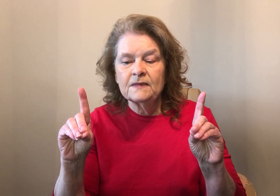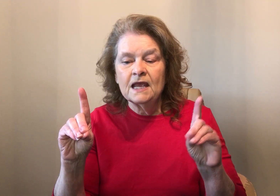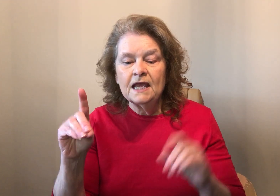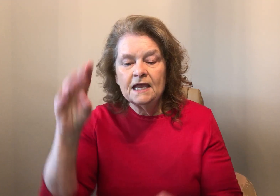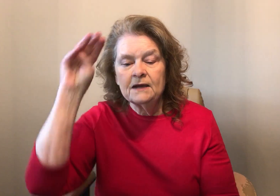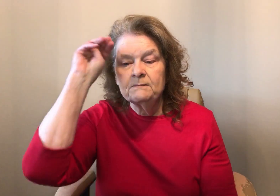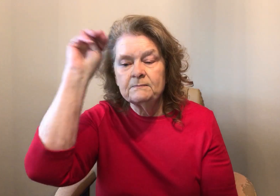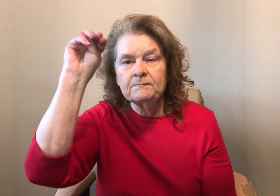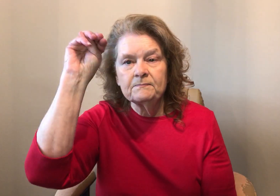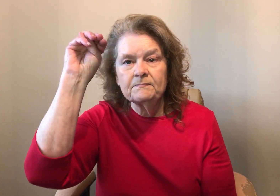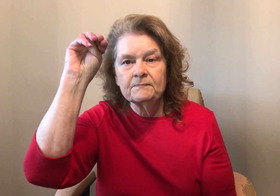him.